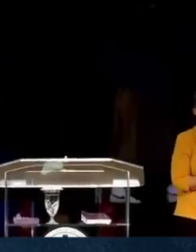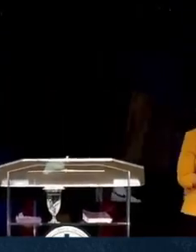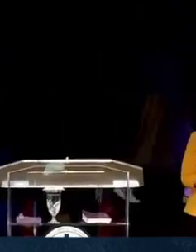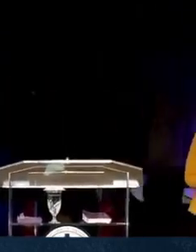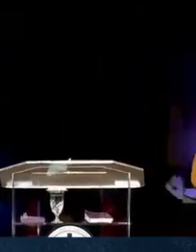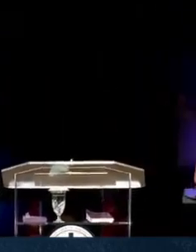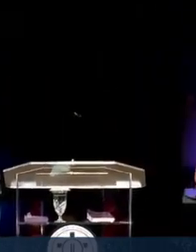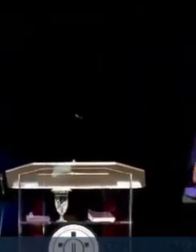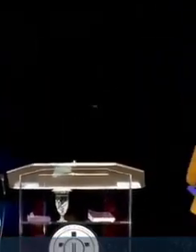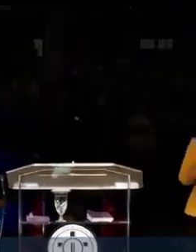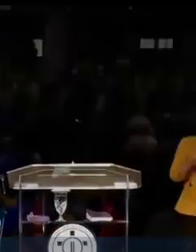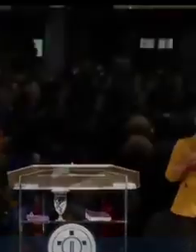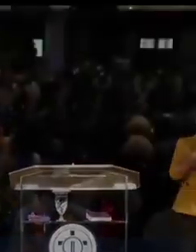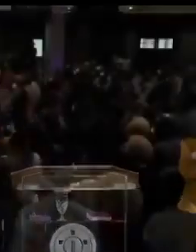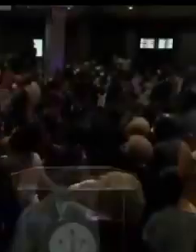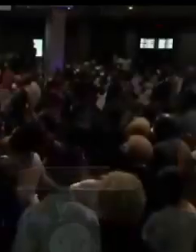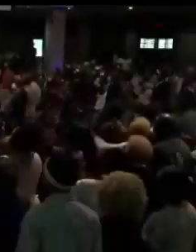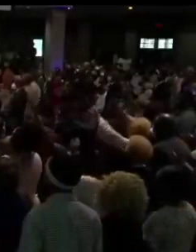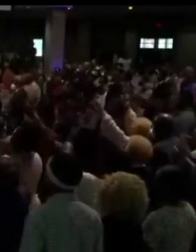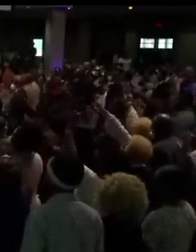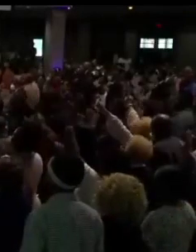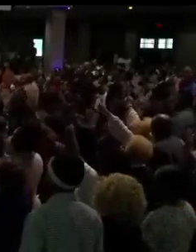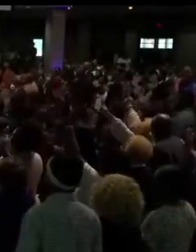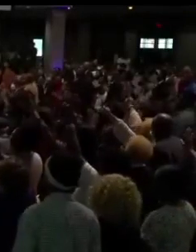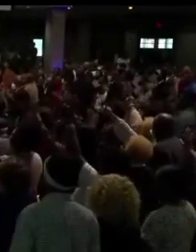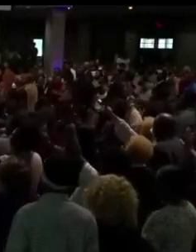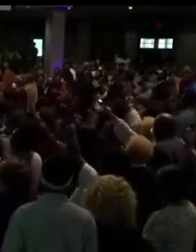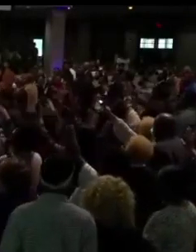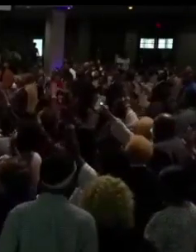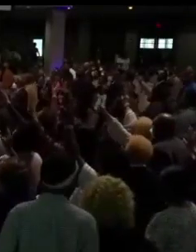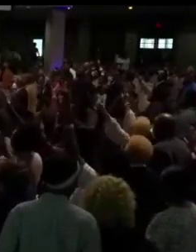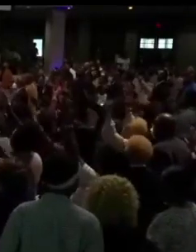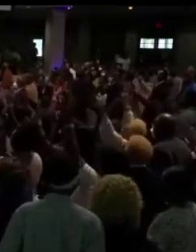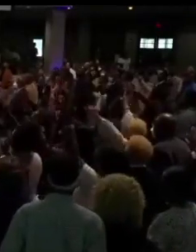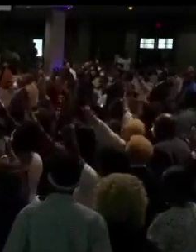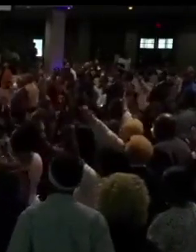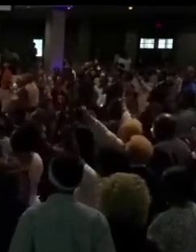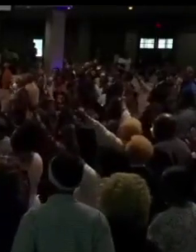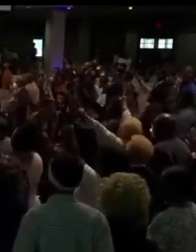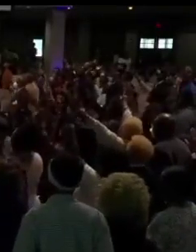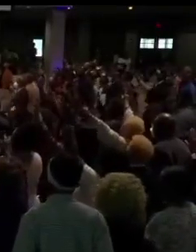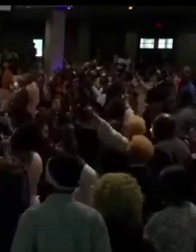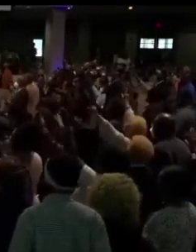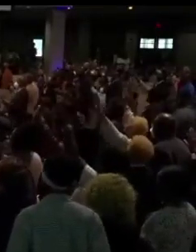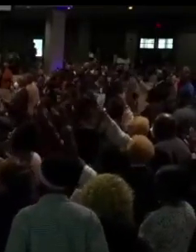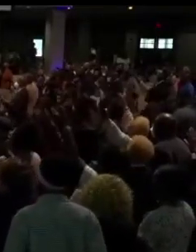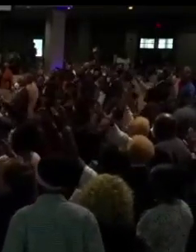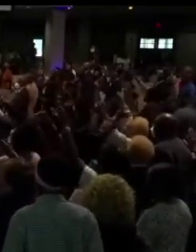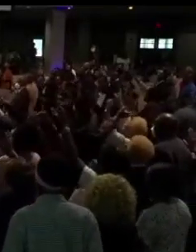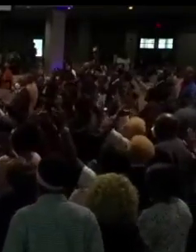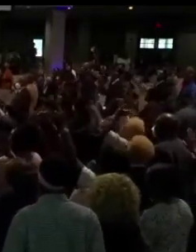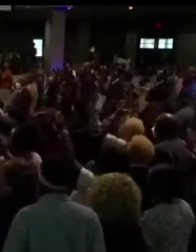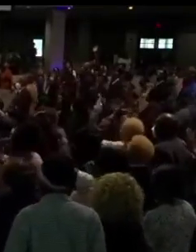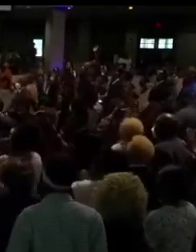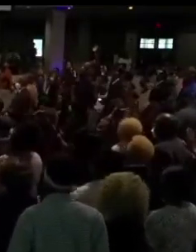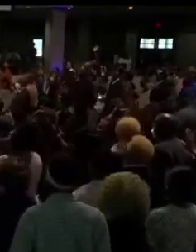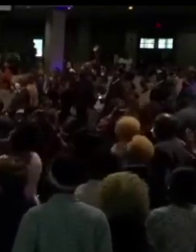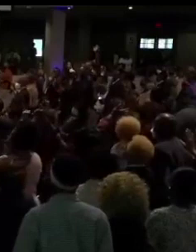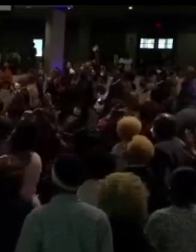If God didn't kill me, if Satan couldn't take me out, look at somebody and say, you sure